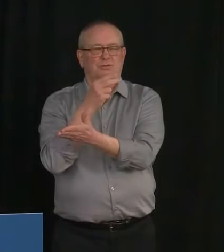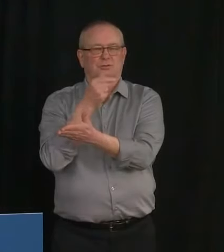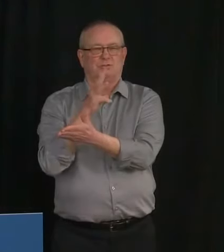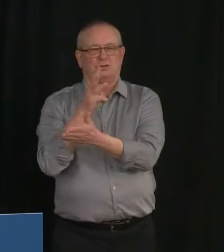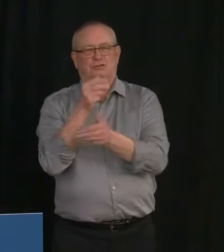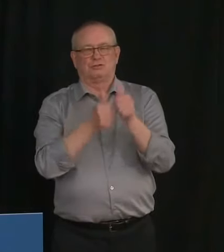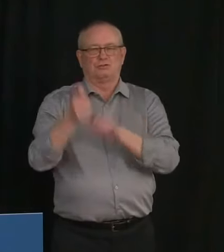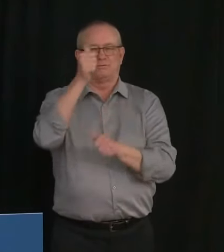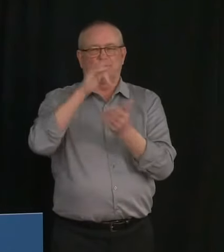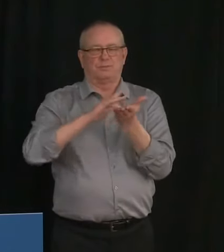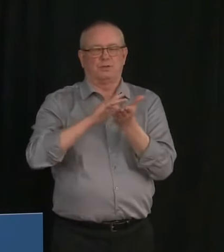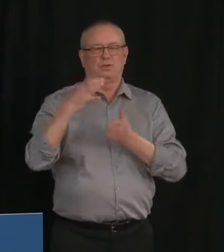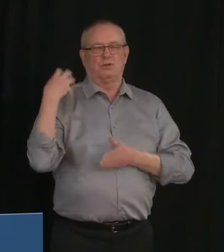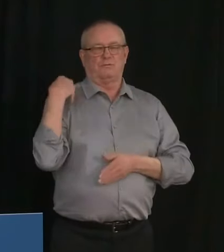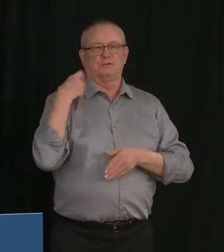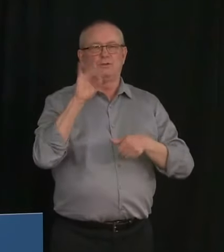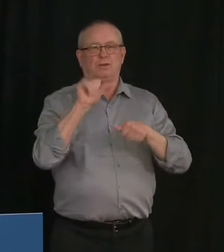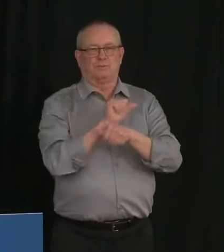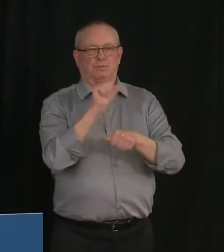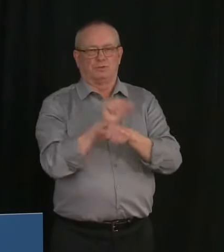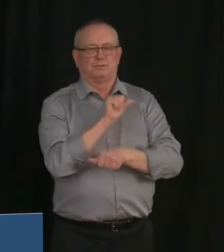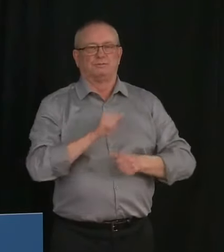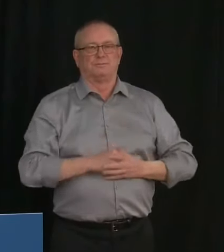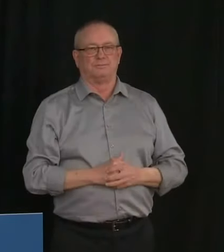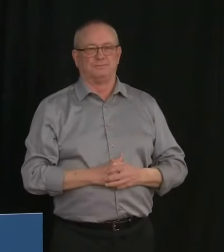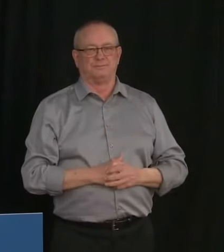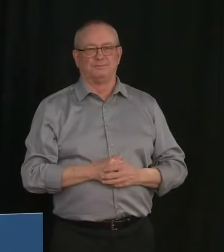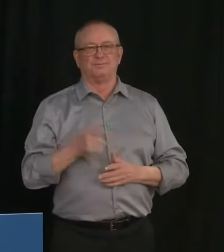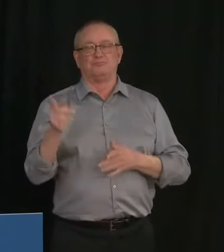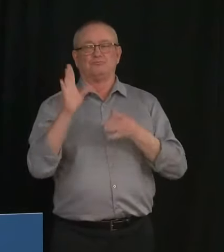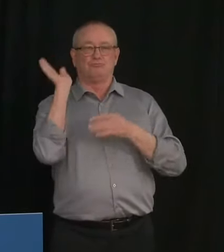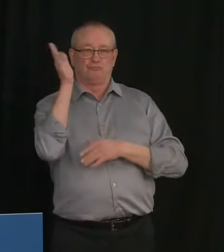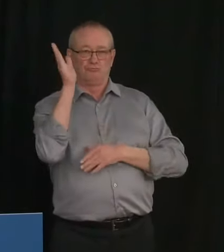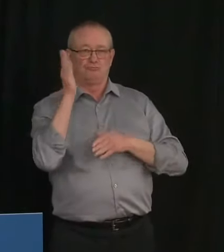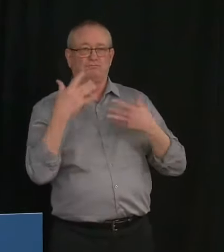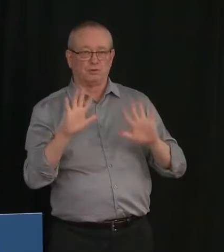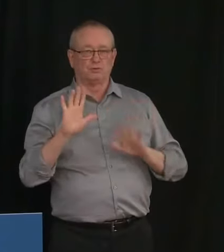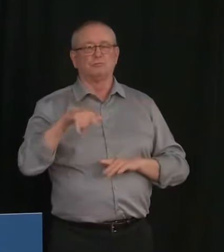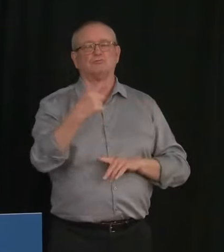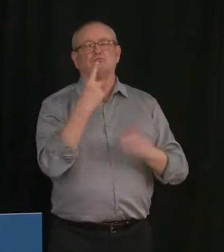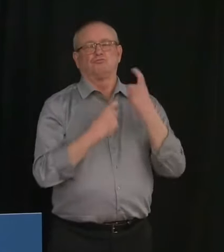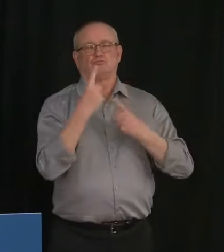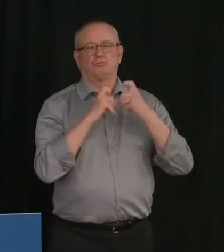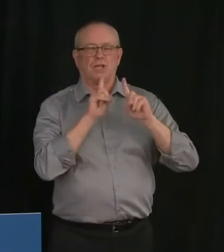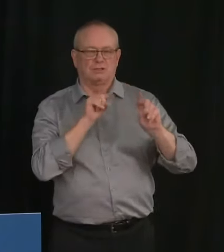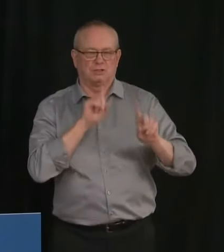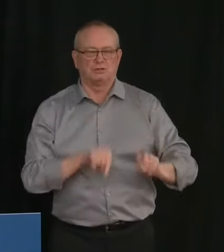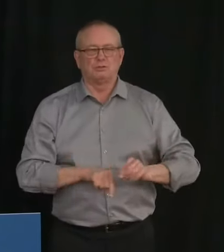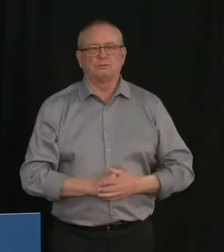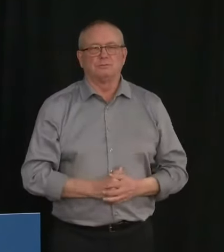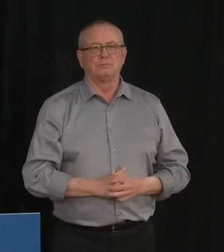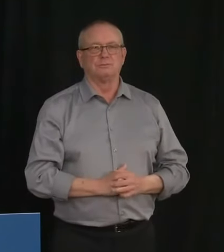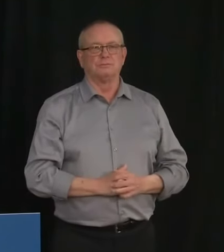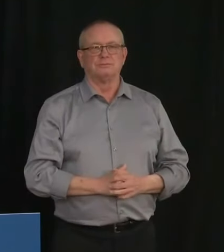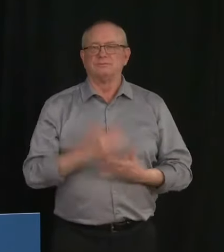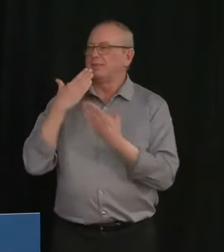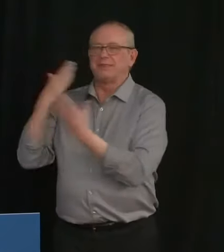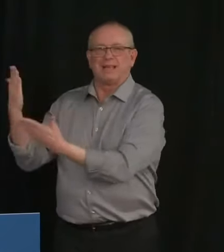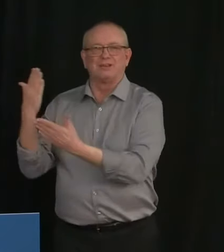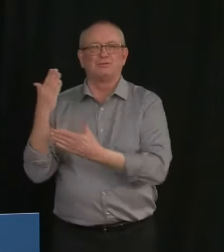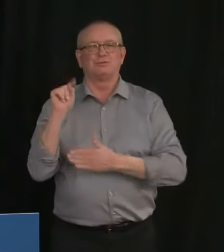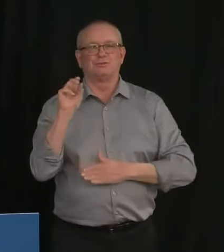of Health for the province. Dr. Hinshaw will provide a brief update, and then we will open the floor to questions. Thank you, Tom, and good